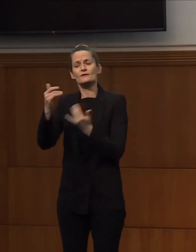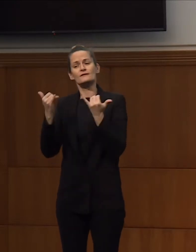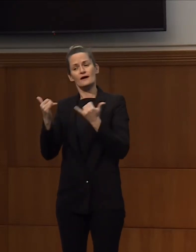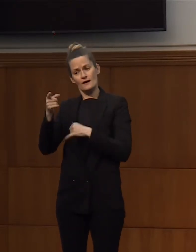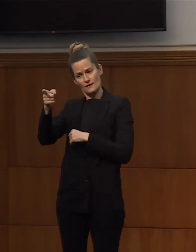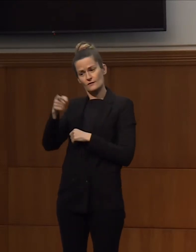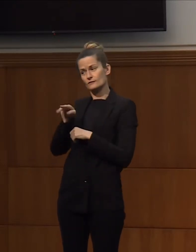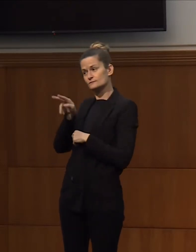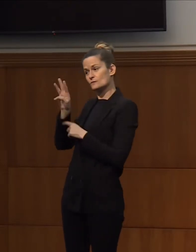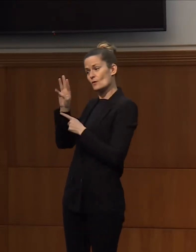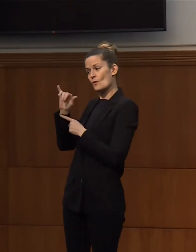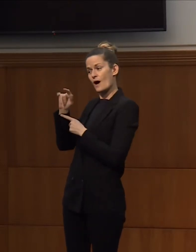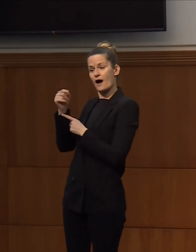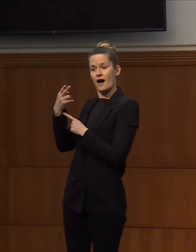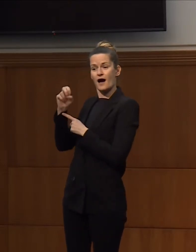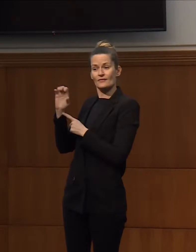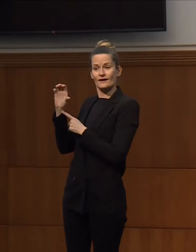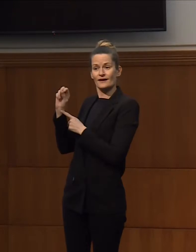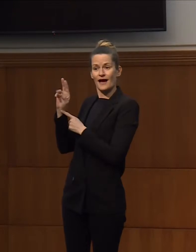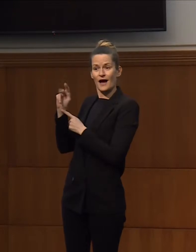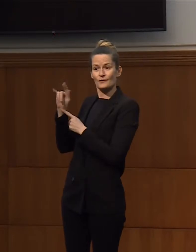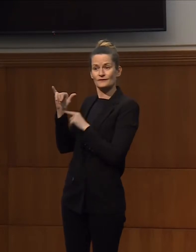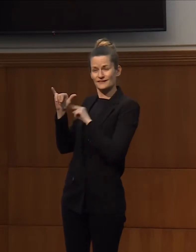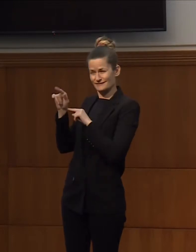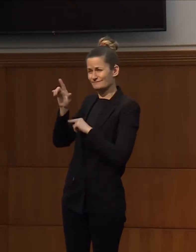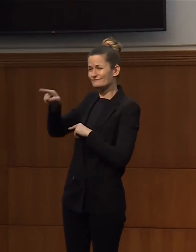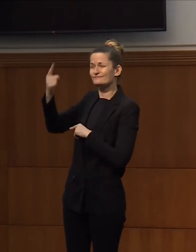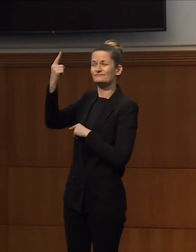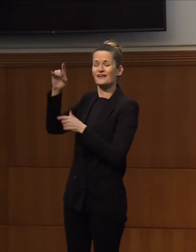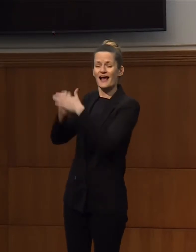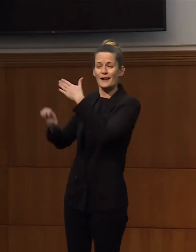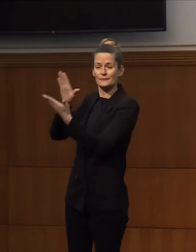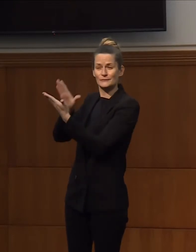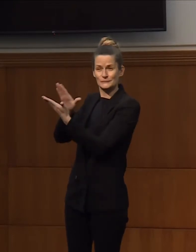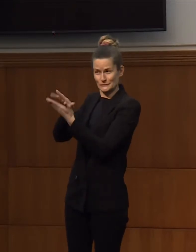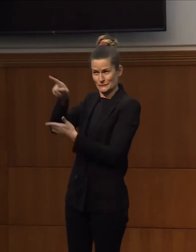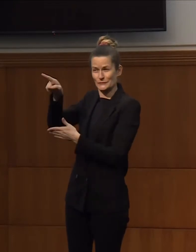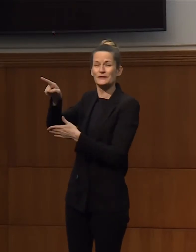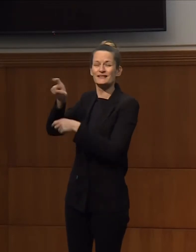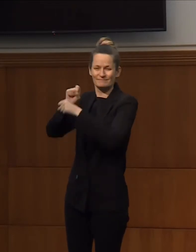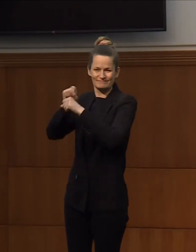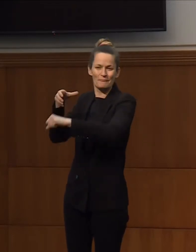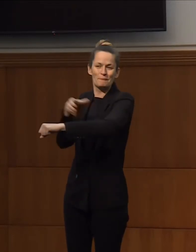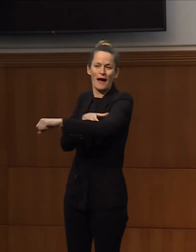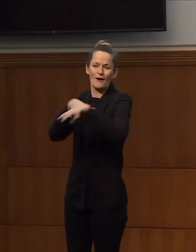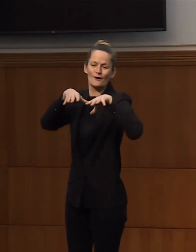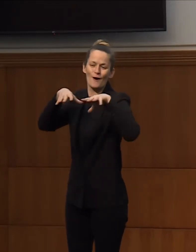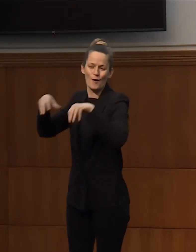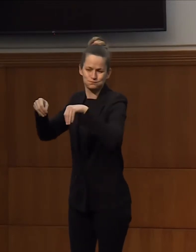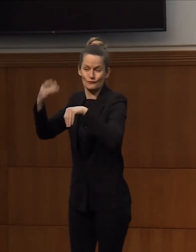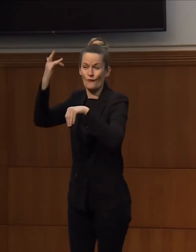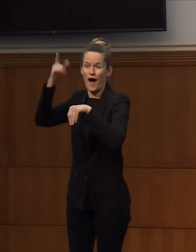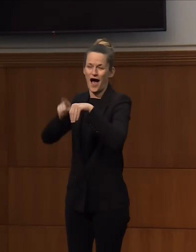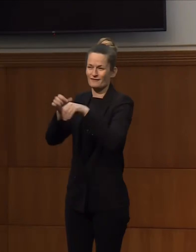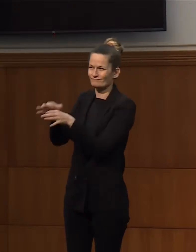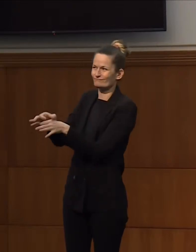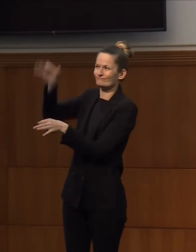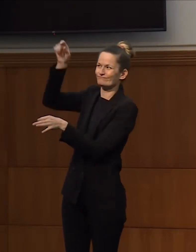restored at 11:30. They were operating on generators there for a little bit intermittently, but their power was restored at 11:30.